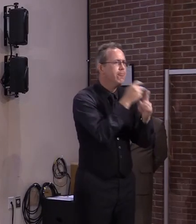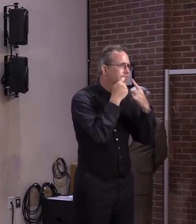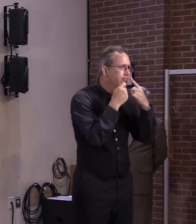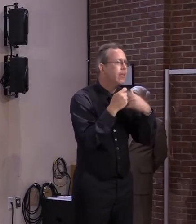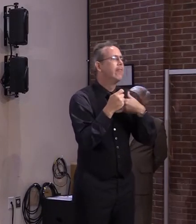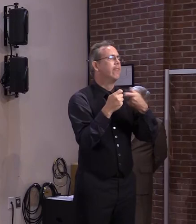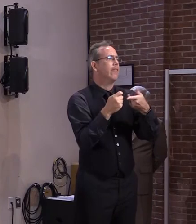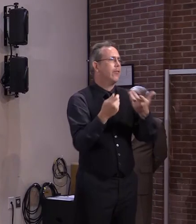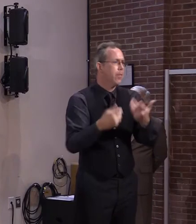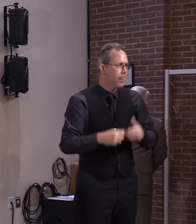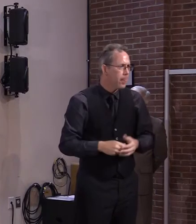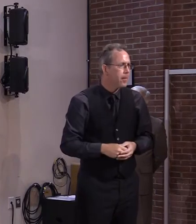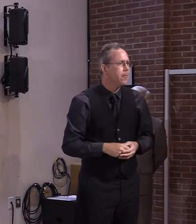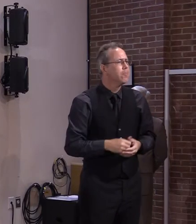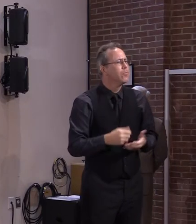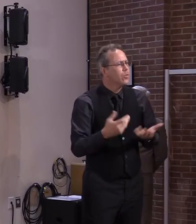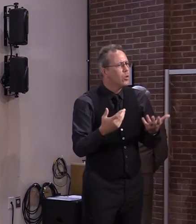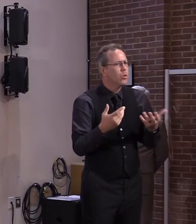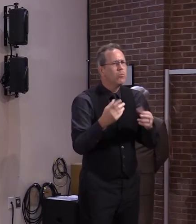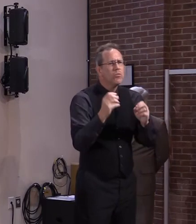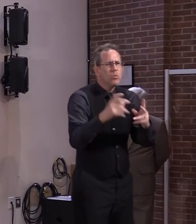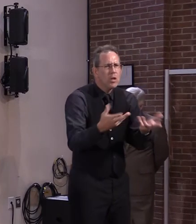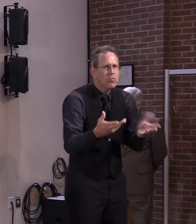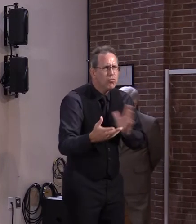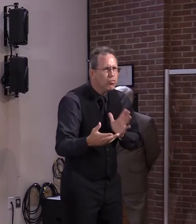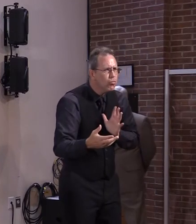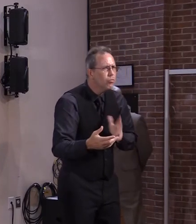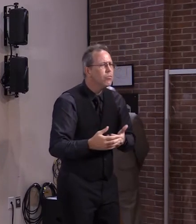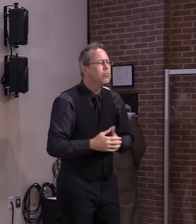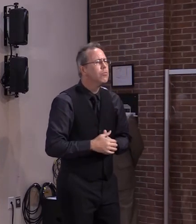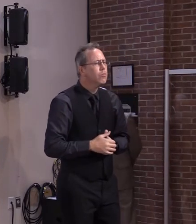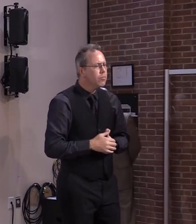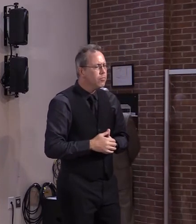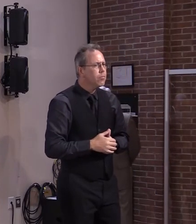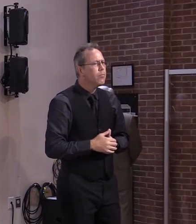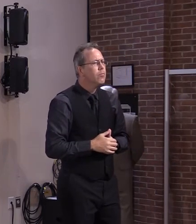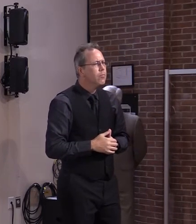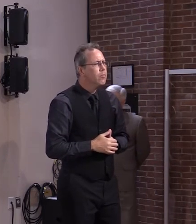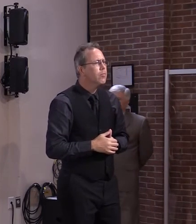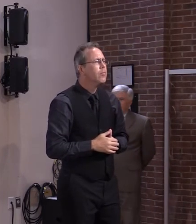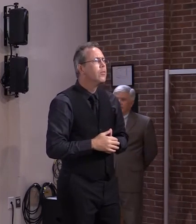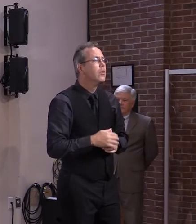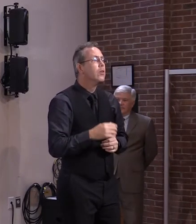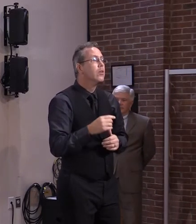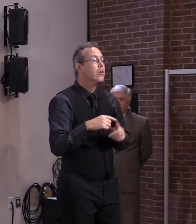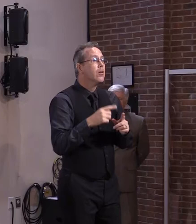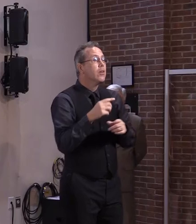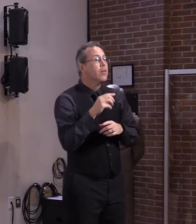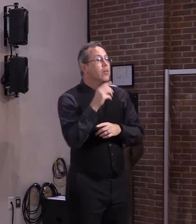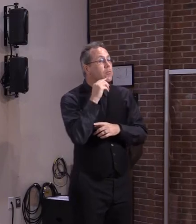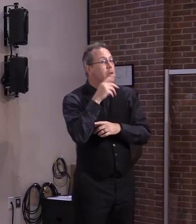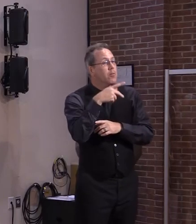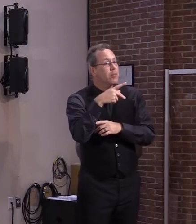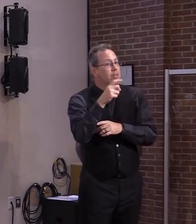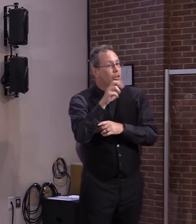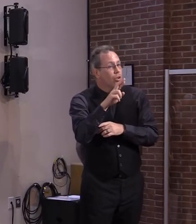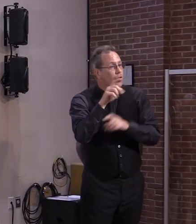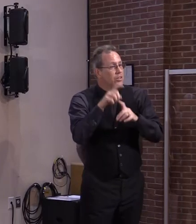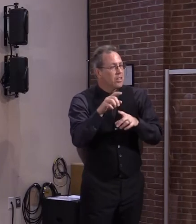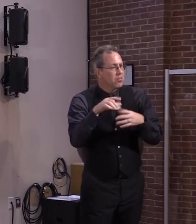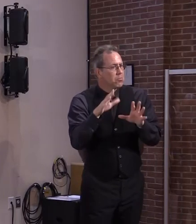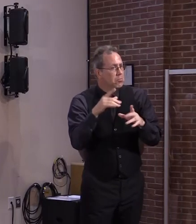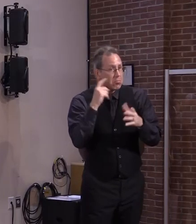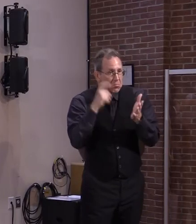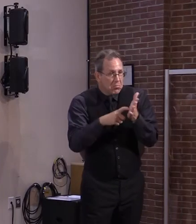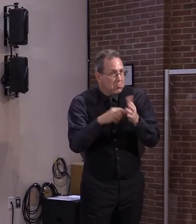But people should rest assured, if the Delta variant is what's causing your symptoms, the tests